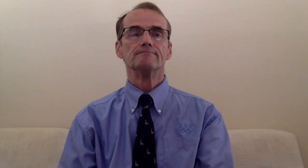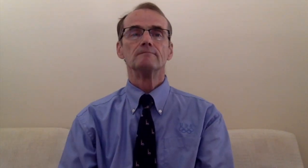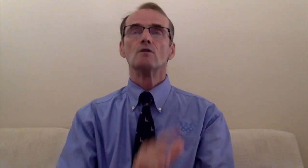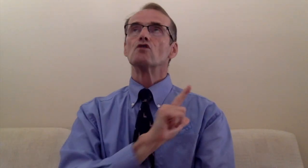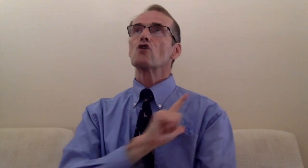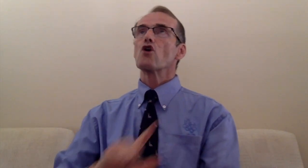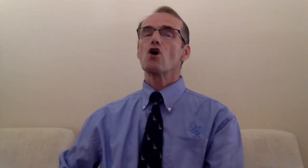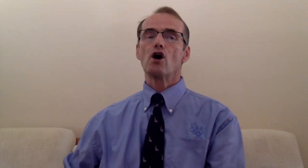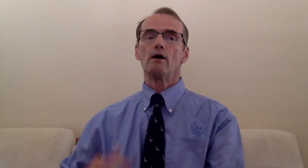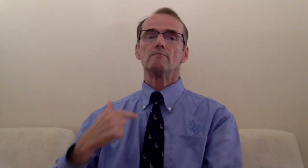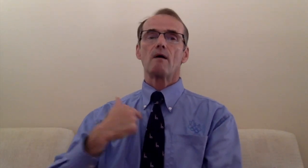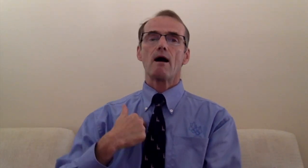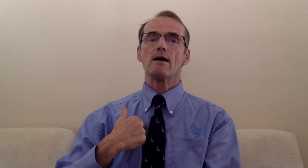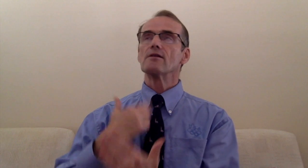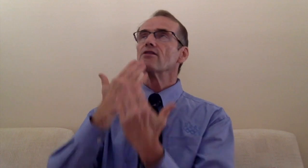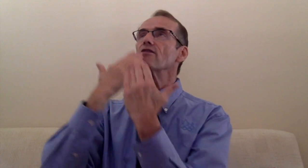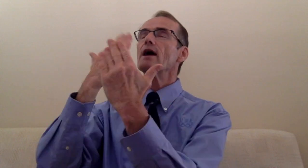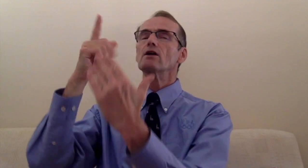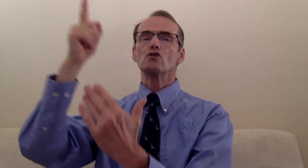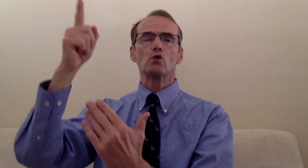your hands.